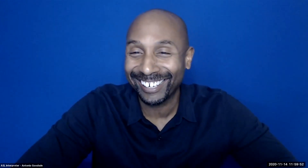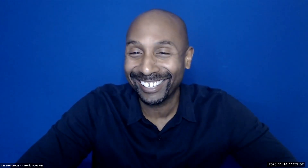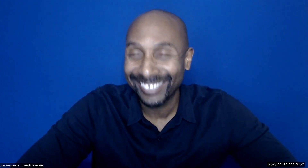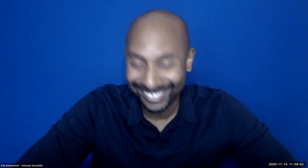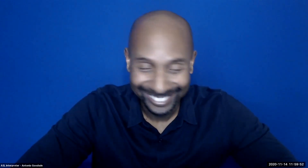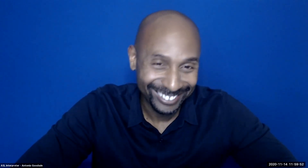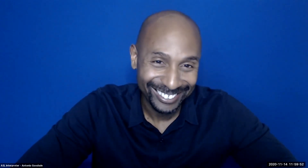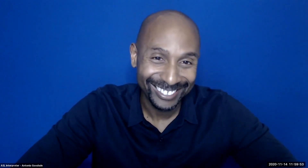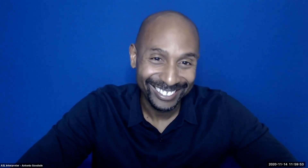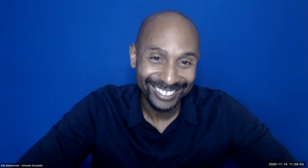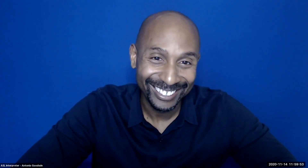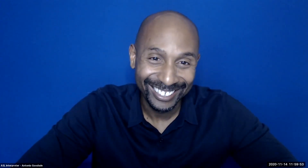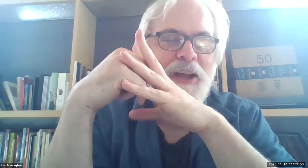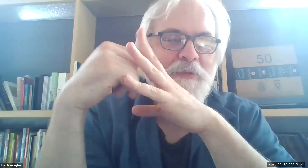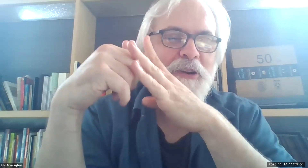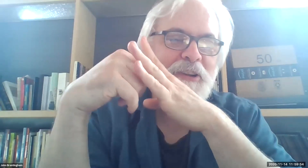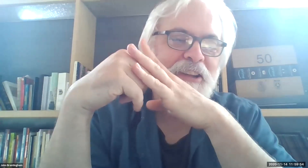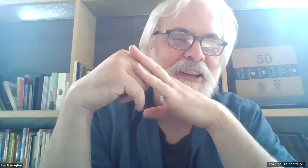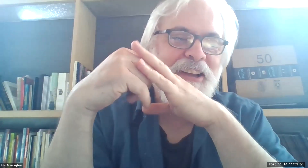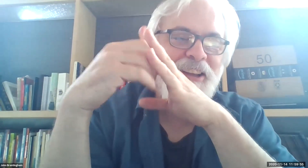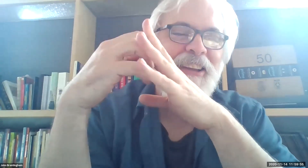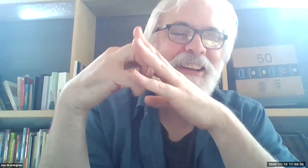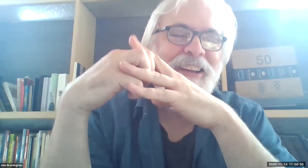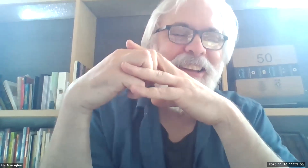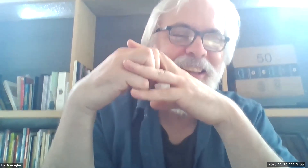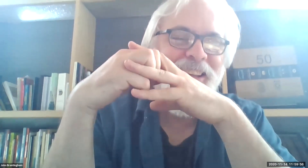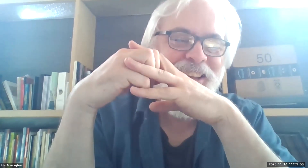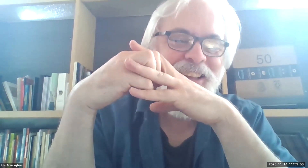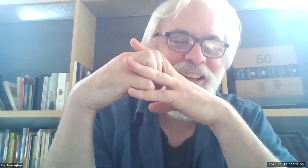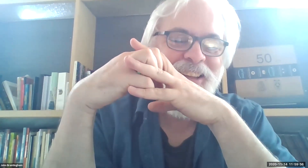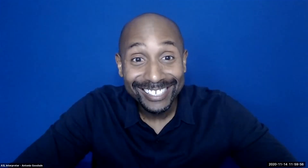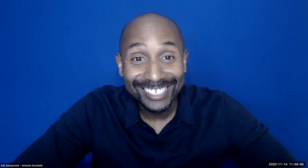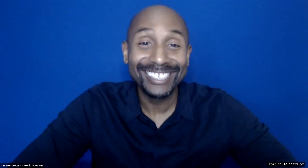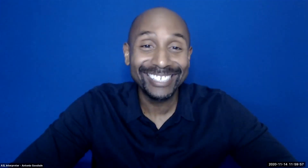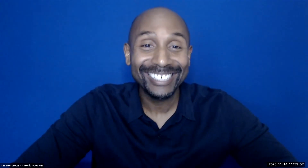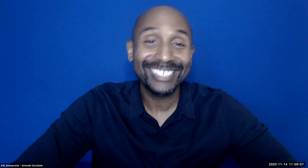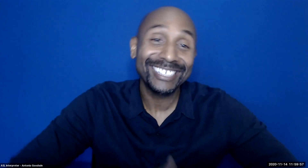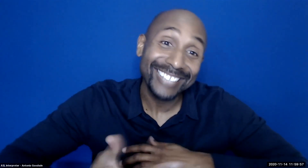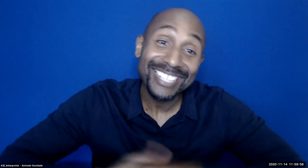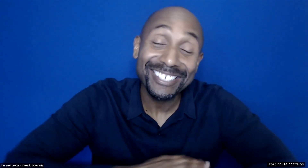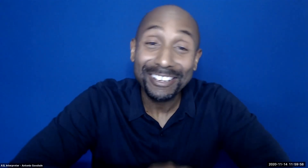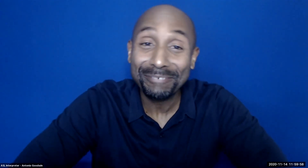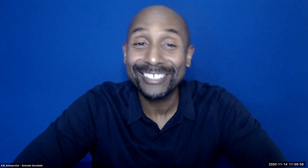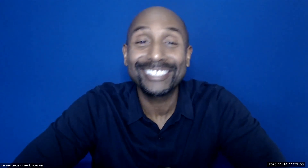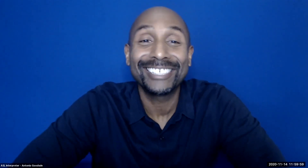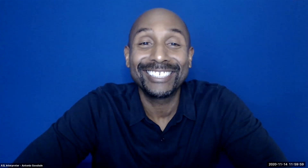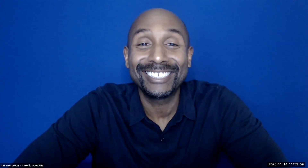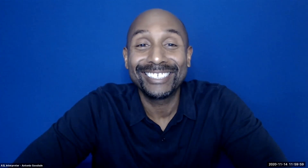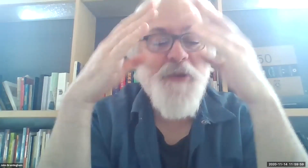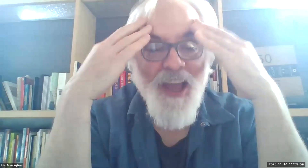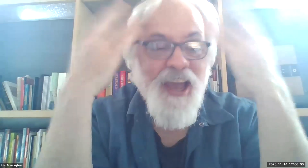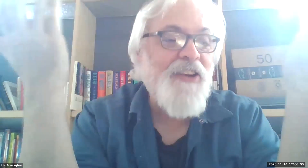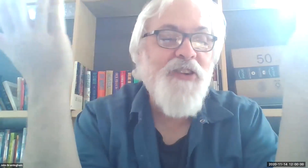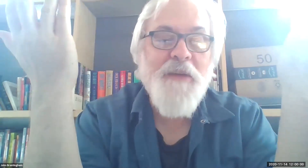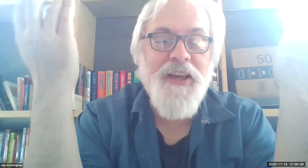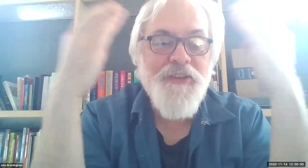I took half a class, Antonio, so now I feel like I'm an expert. Oh, that's good. You took half a class? Yeah. That's so. Yeah,